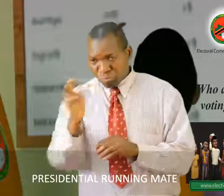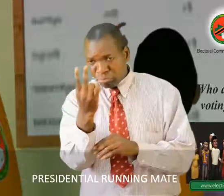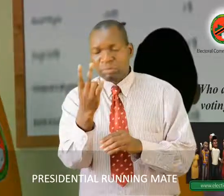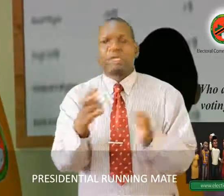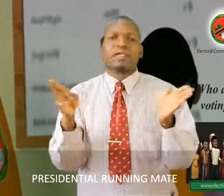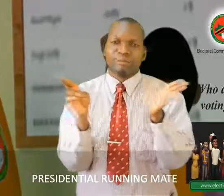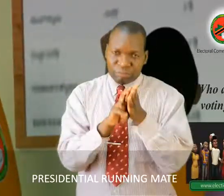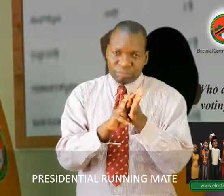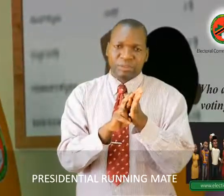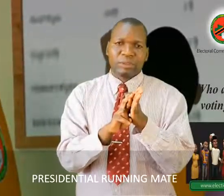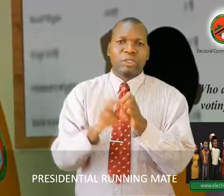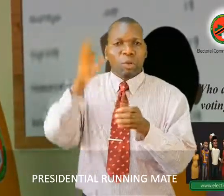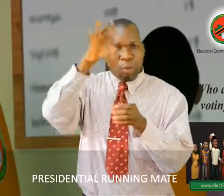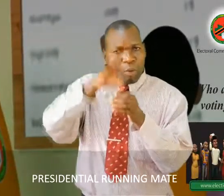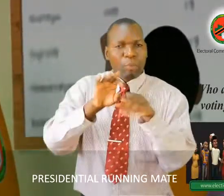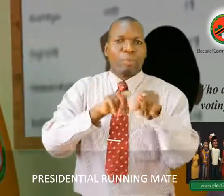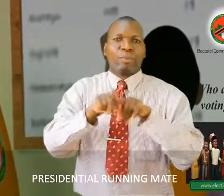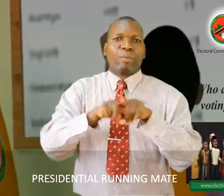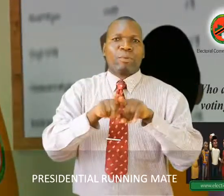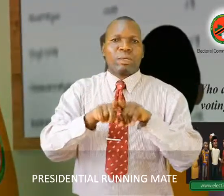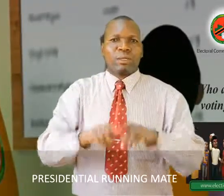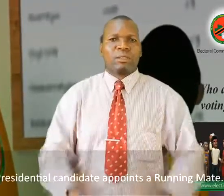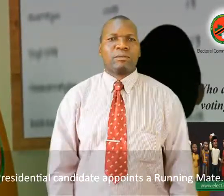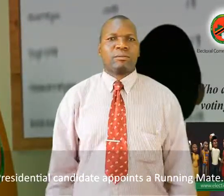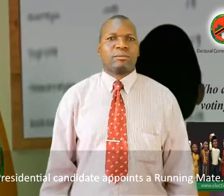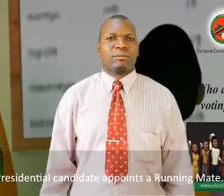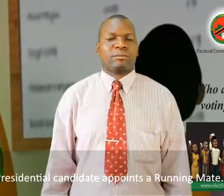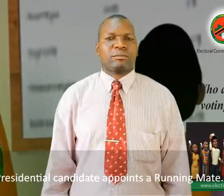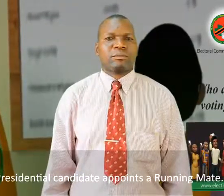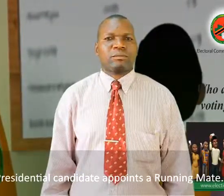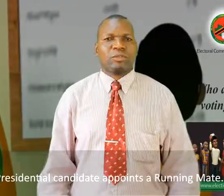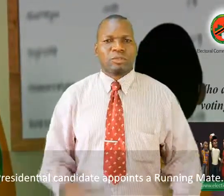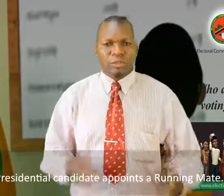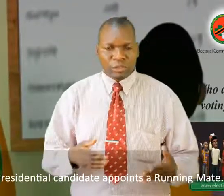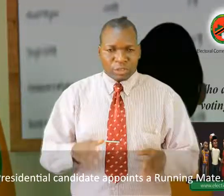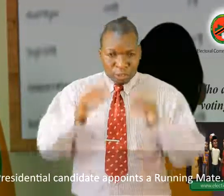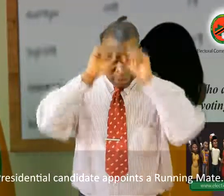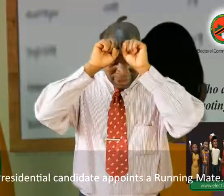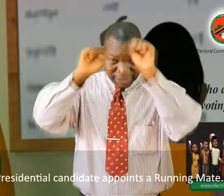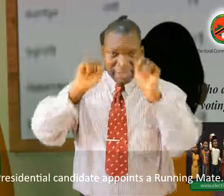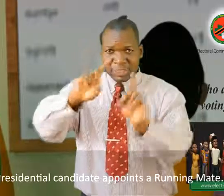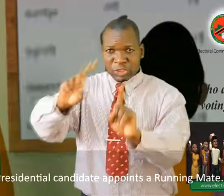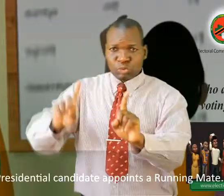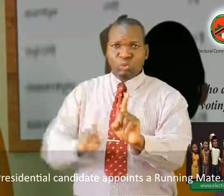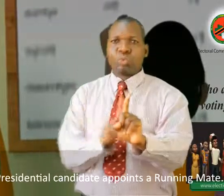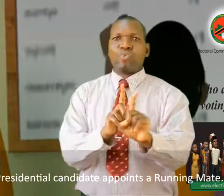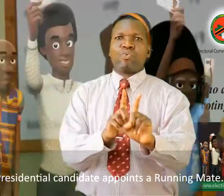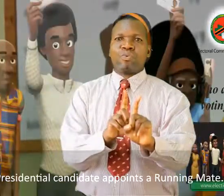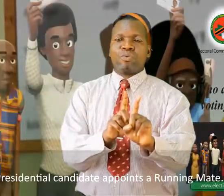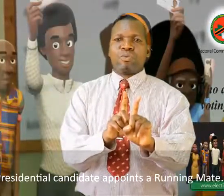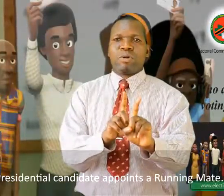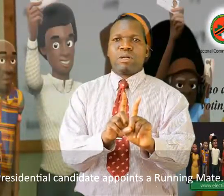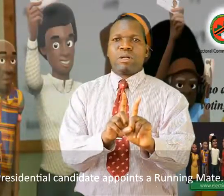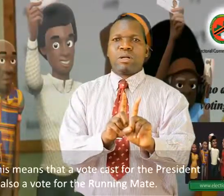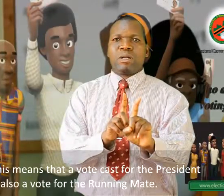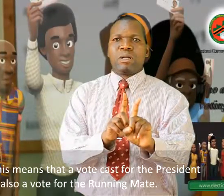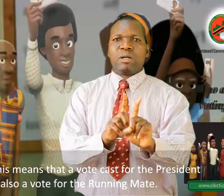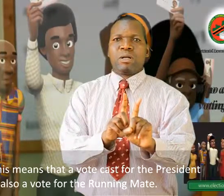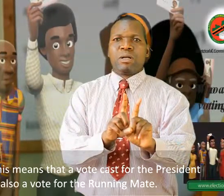Presidential running mate. A presidential candidate appoints a running mate. This means that a